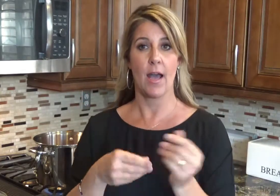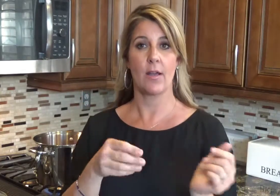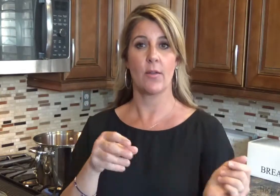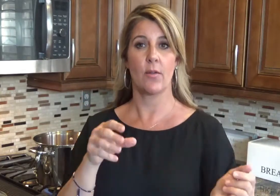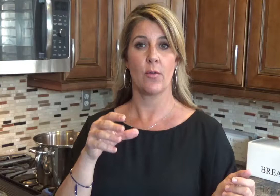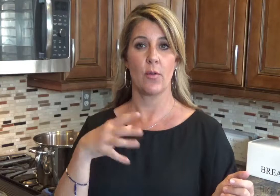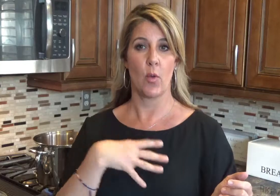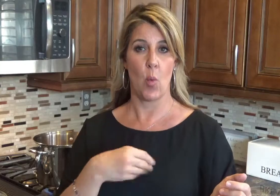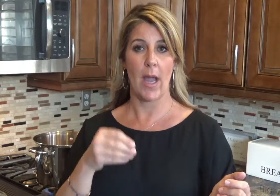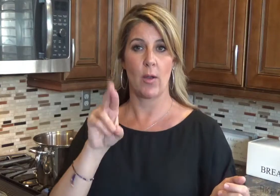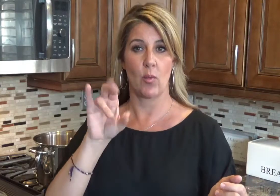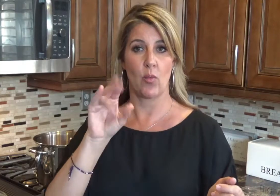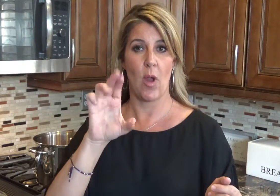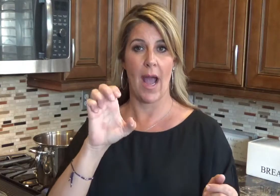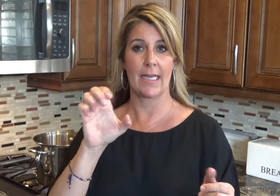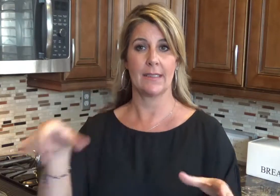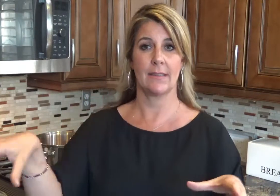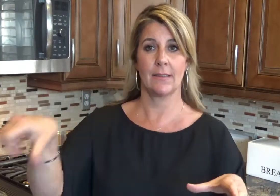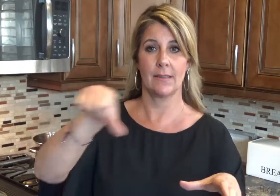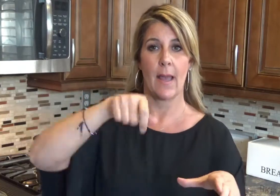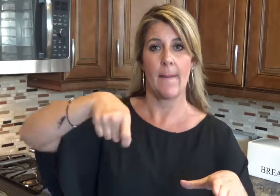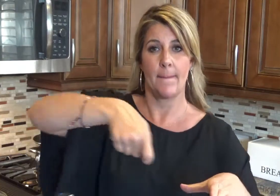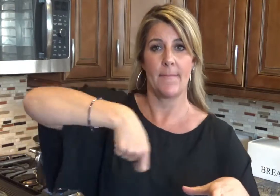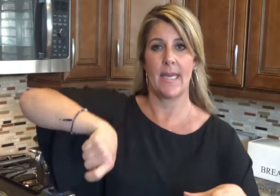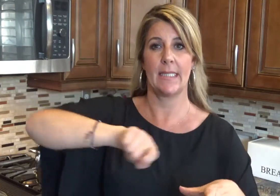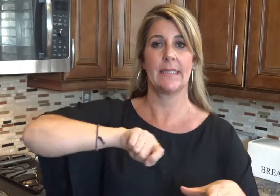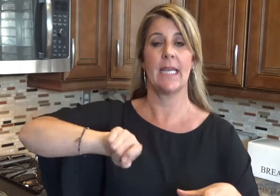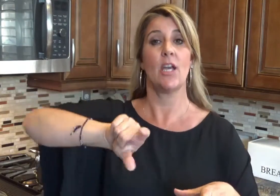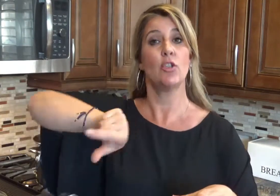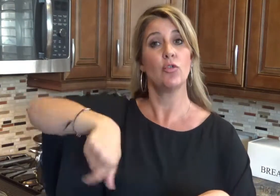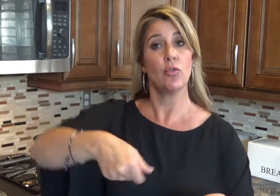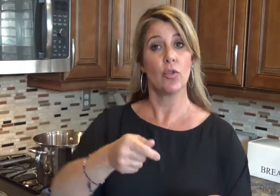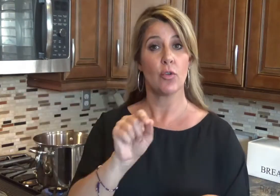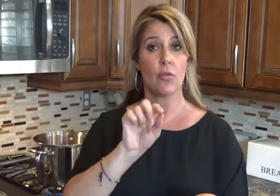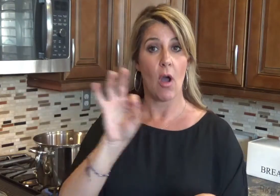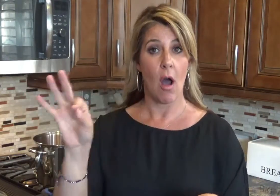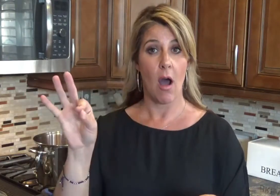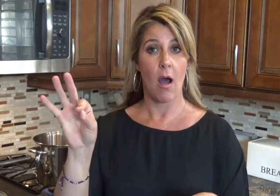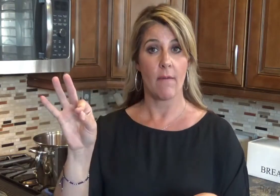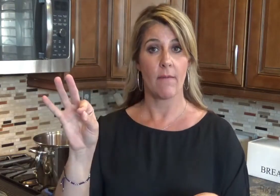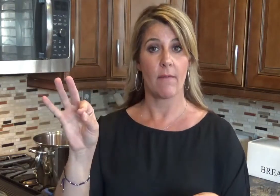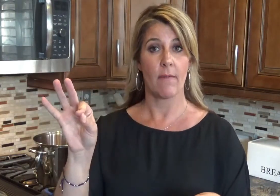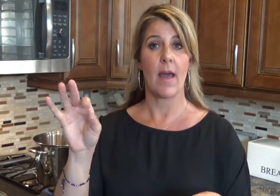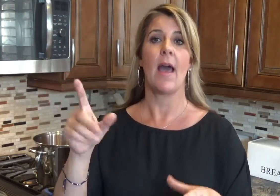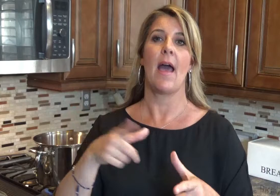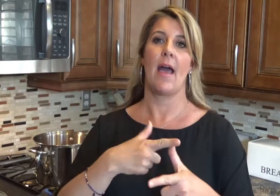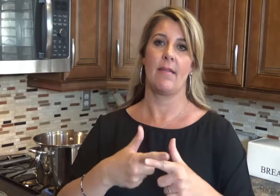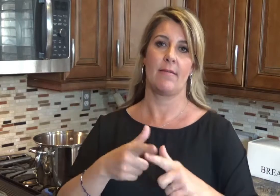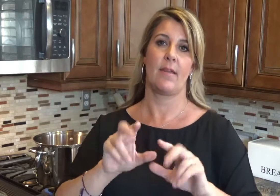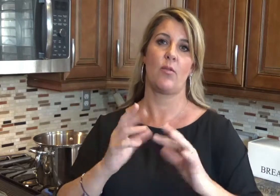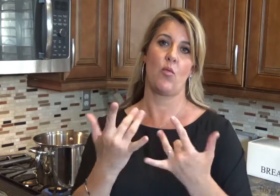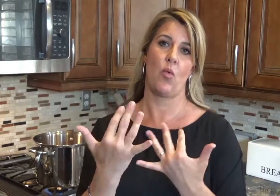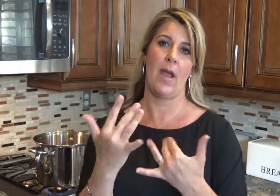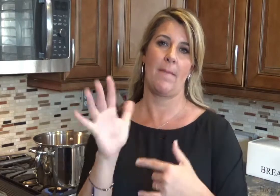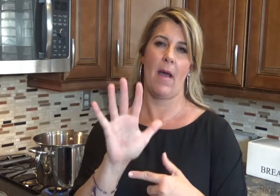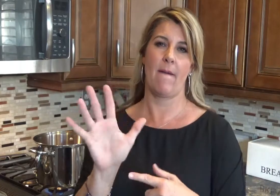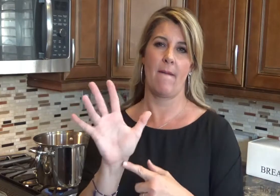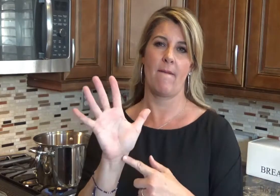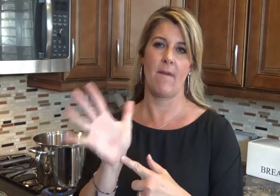boiling before you add the white rice. Dump it in, mix it in, turn it off, and then wait